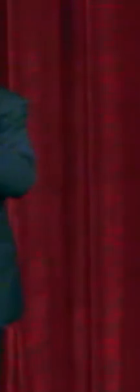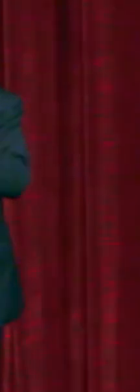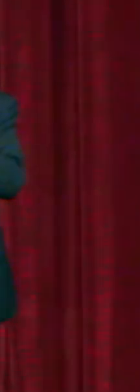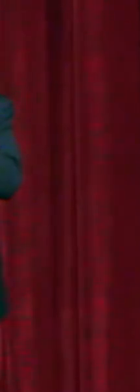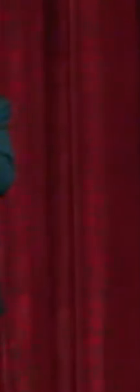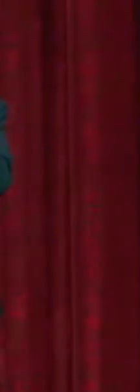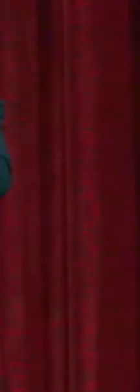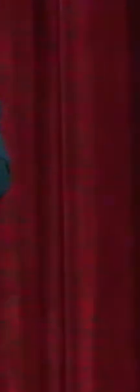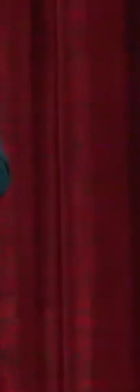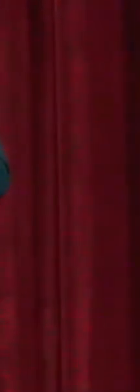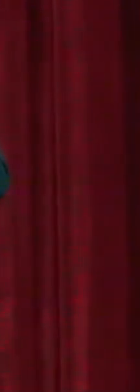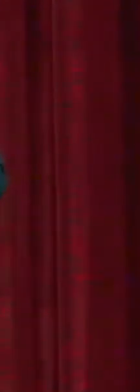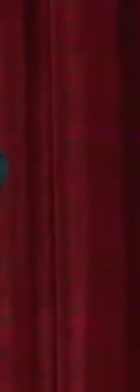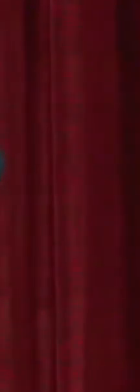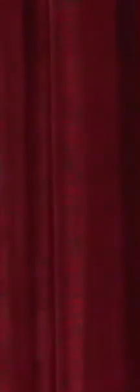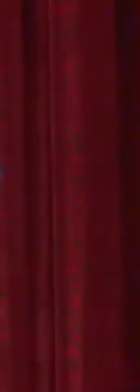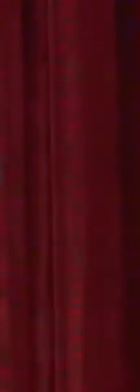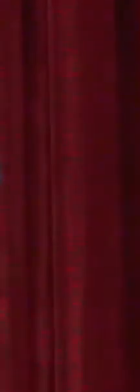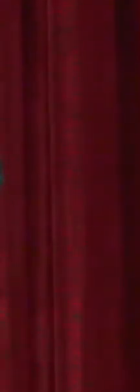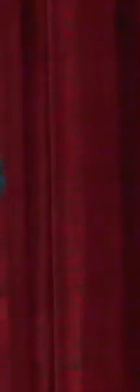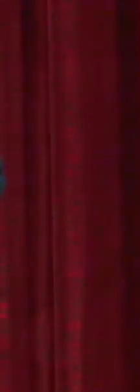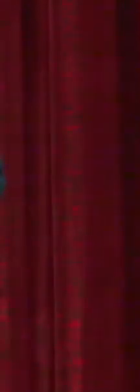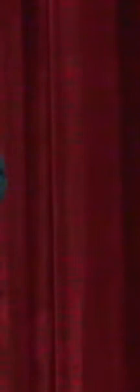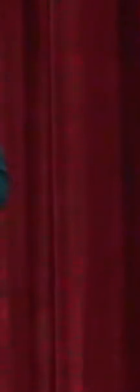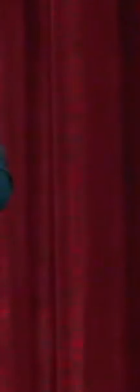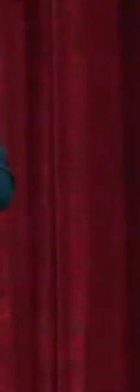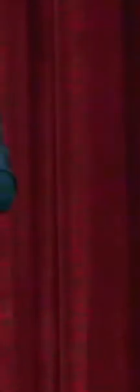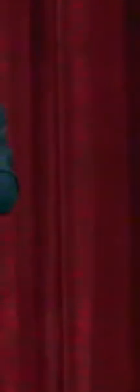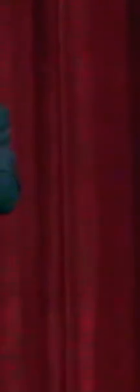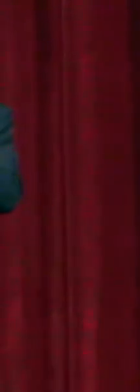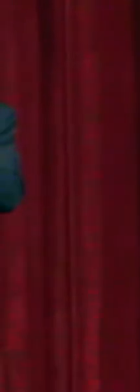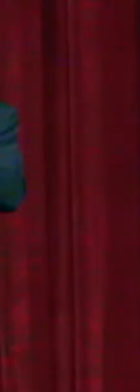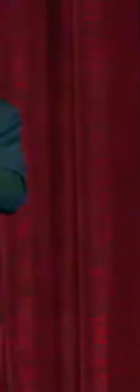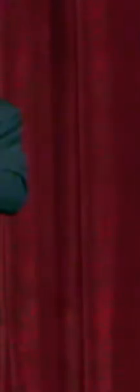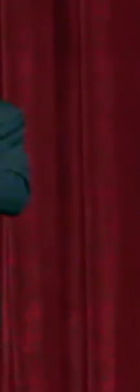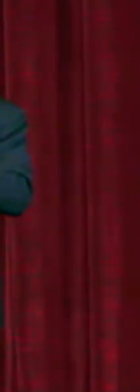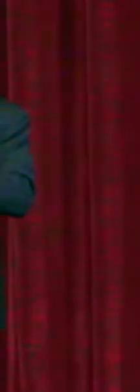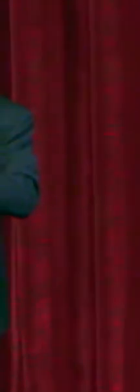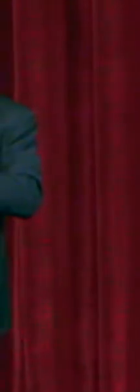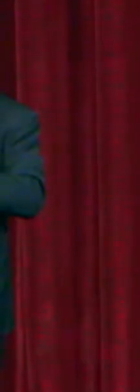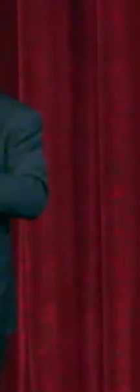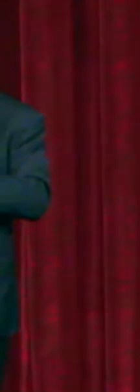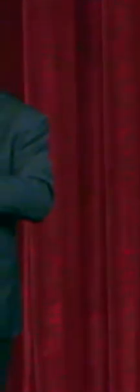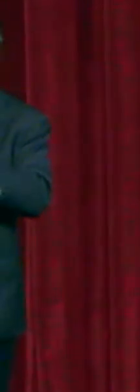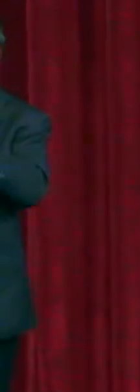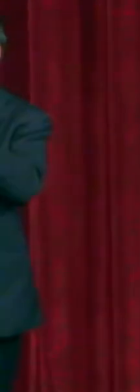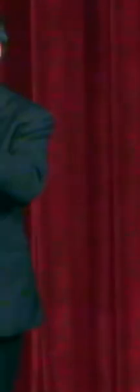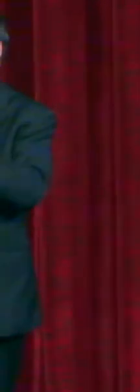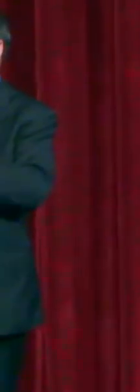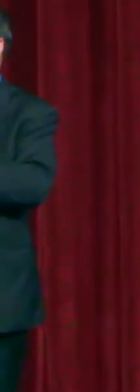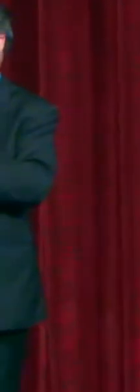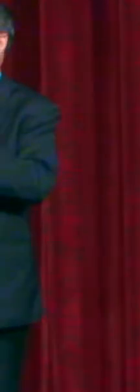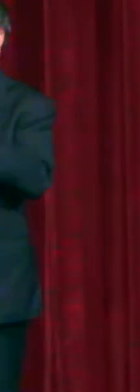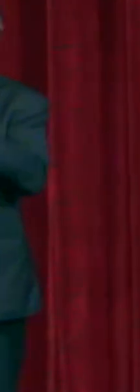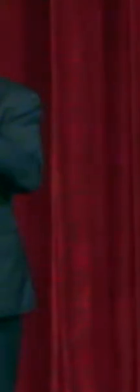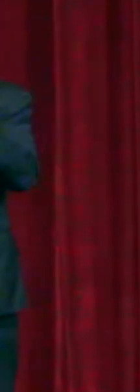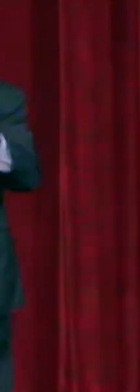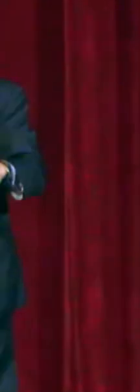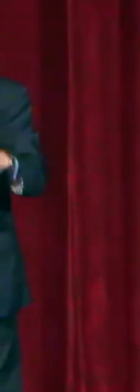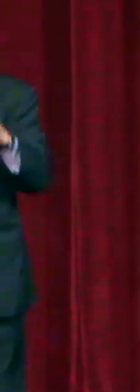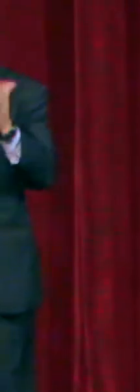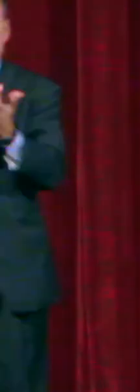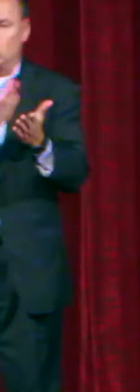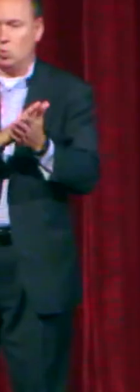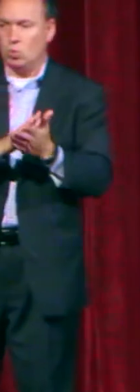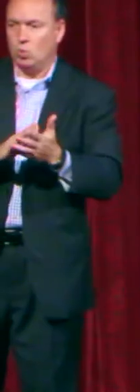implemented through this summer for the reunification process. So in the event of some type of critical incident,